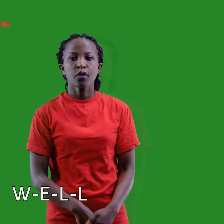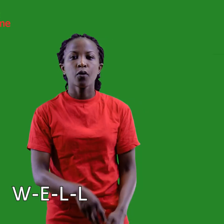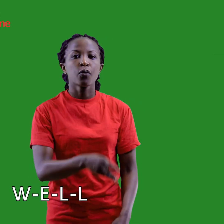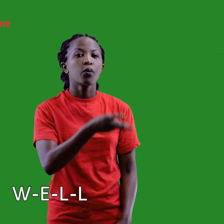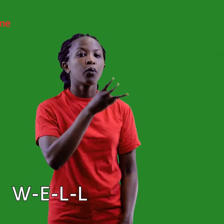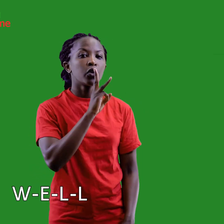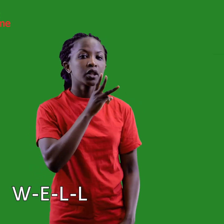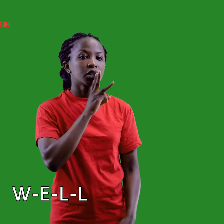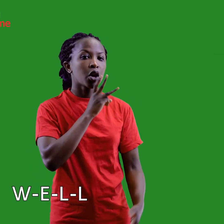Well.